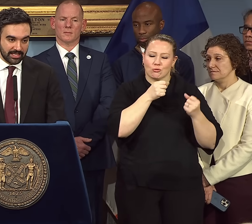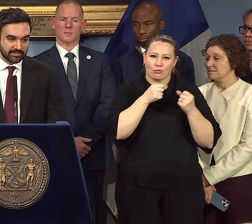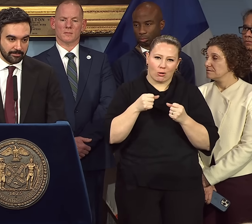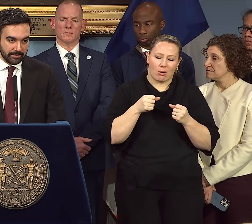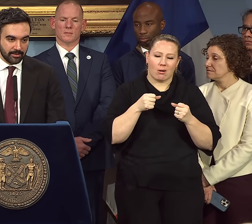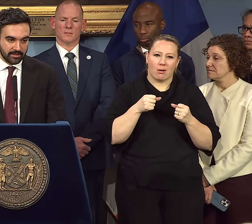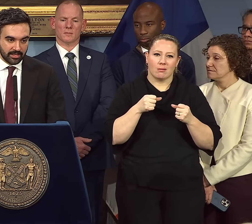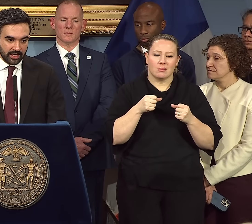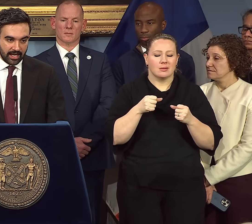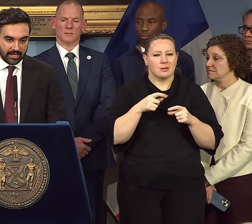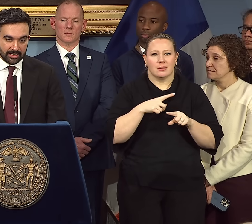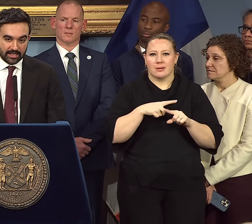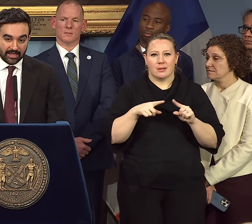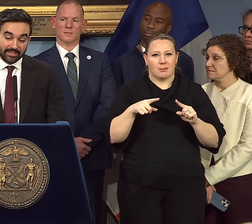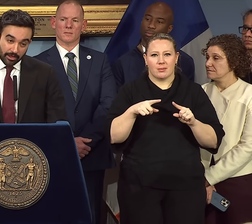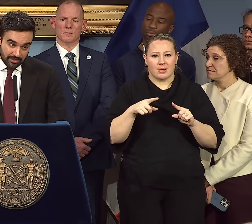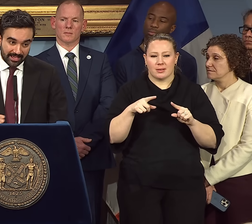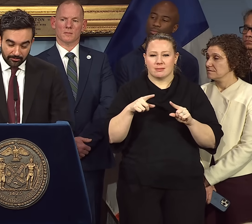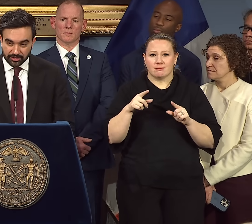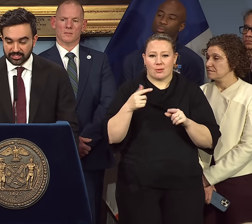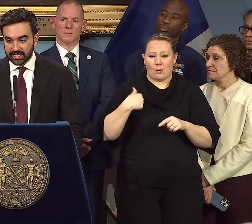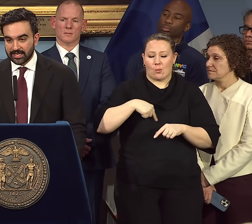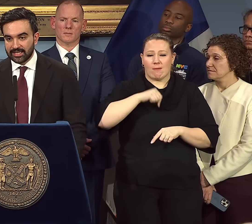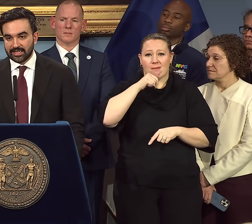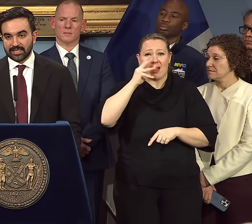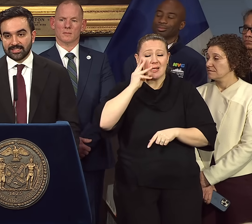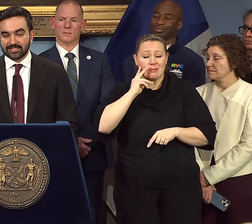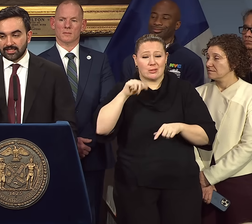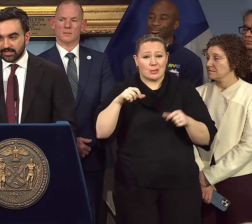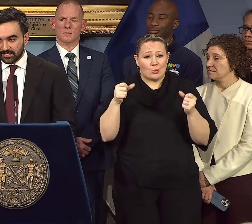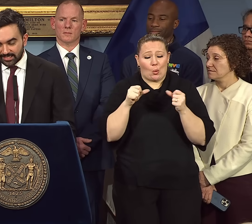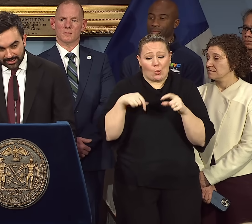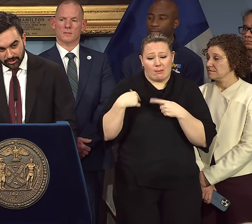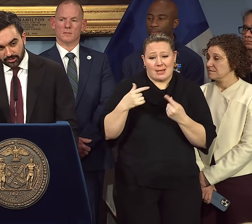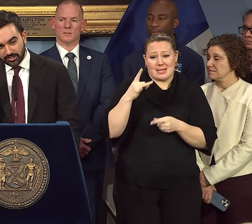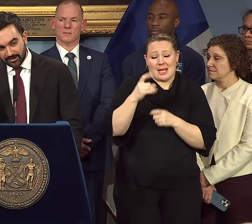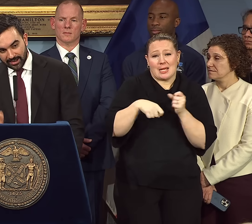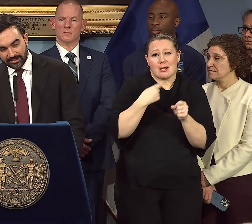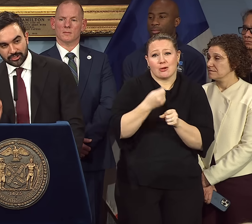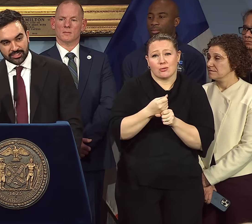actually means for people. And the other thing I would just say is